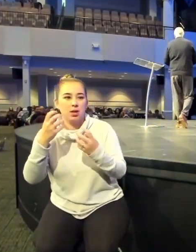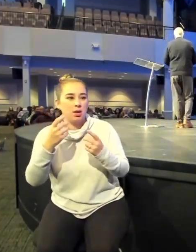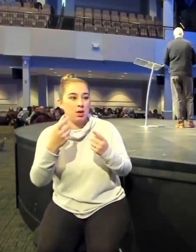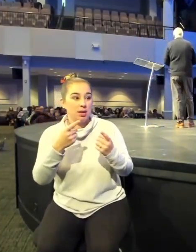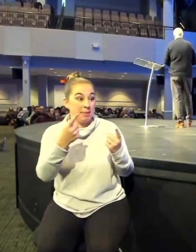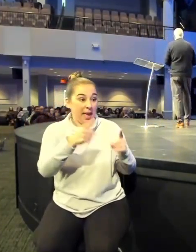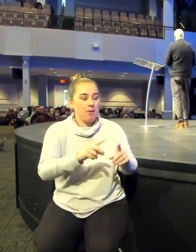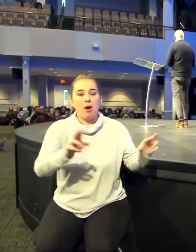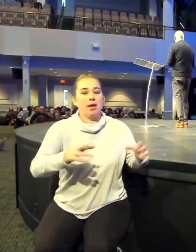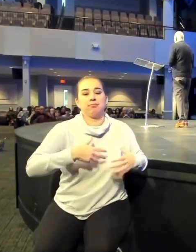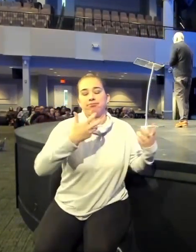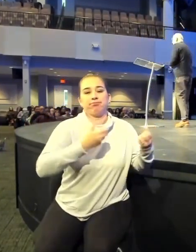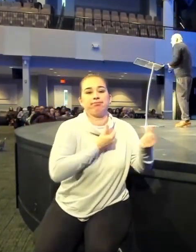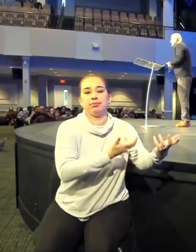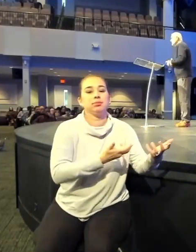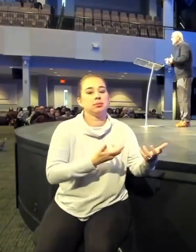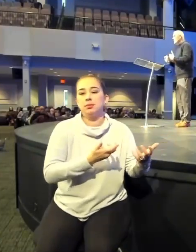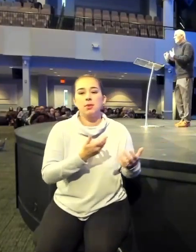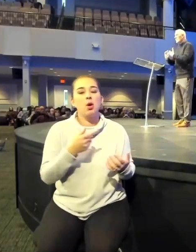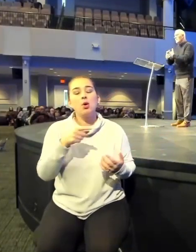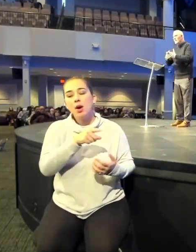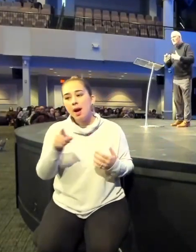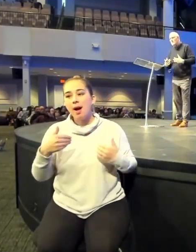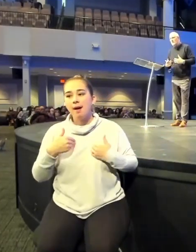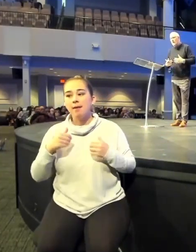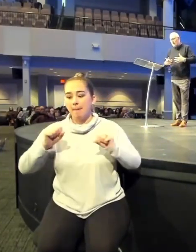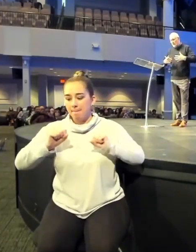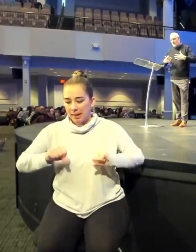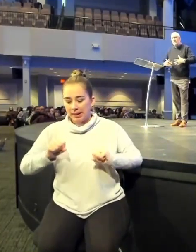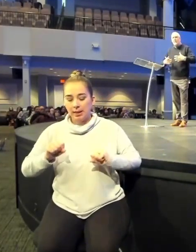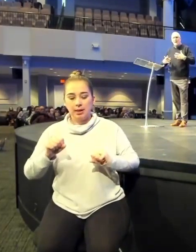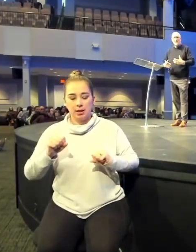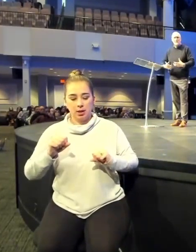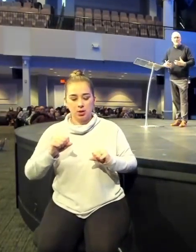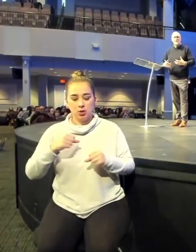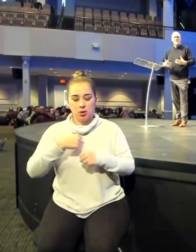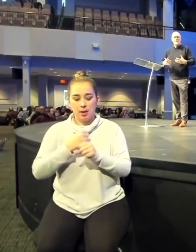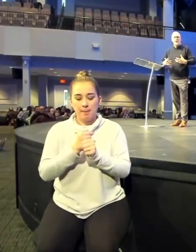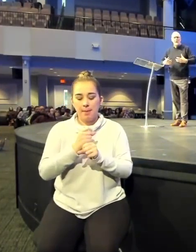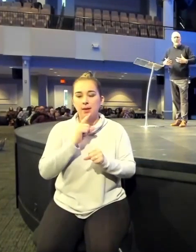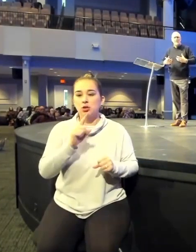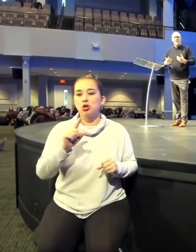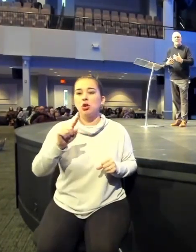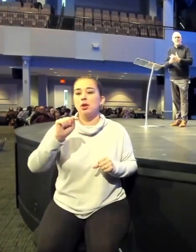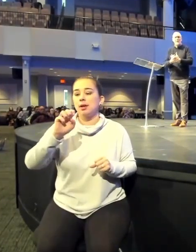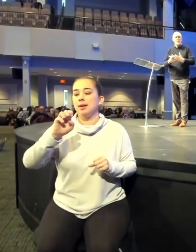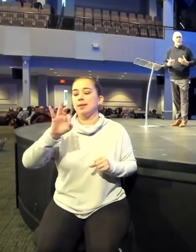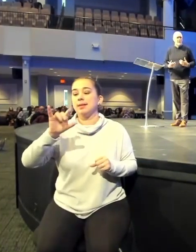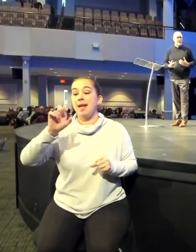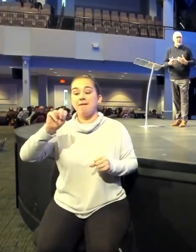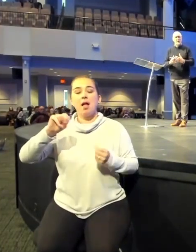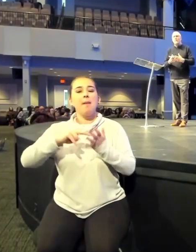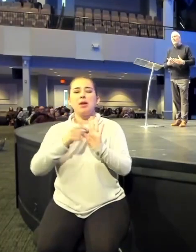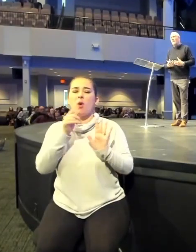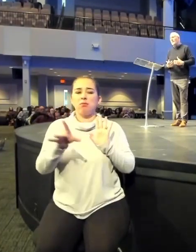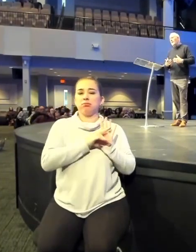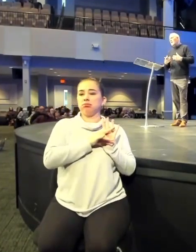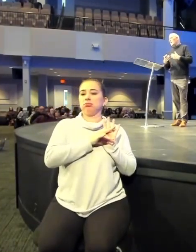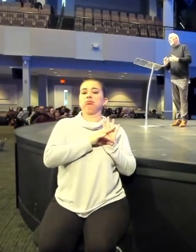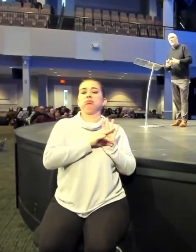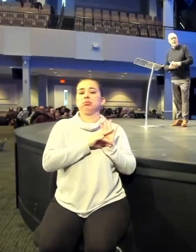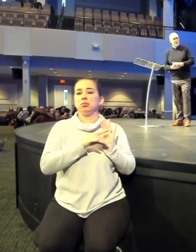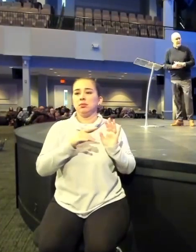ensue. No, they have the ability to make sure they're Teflon in the sense of not letting things stick with them and hurting them